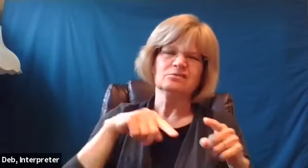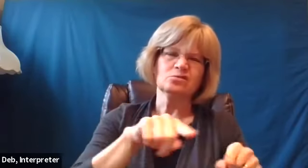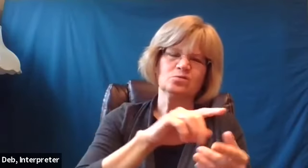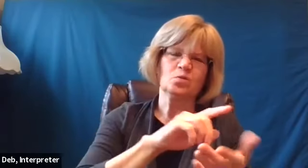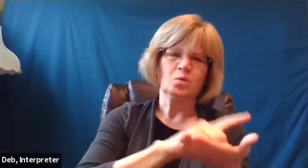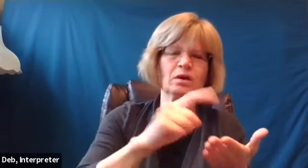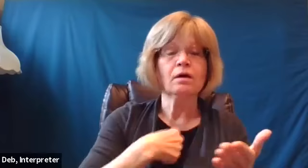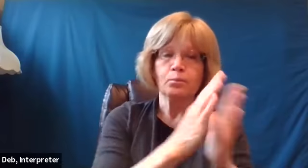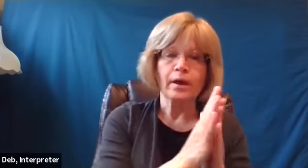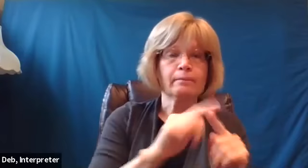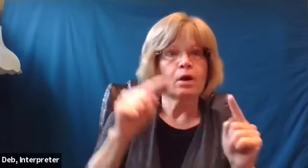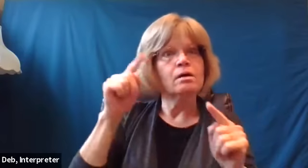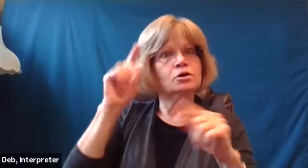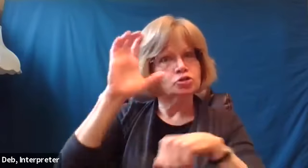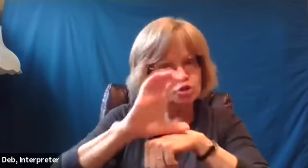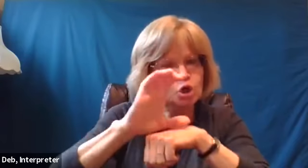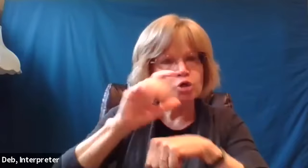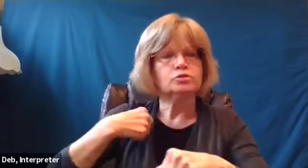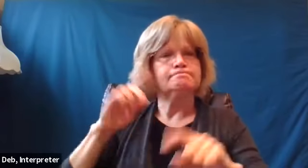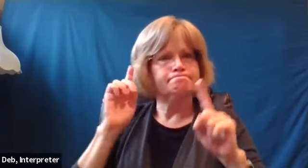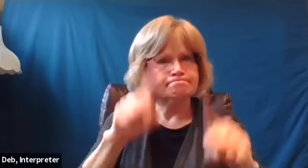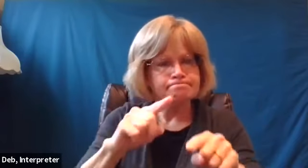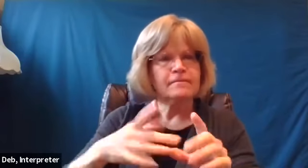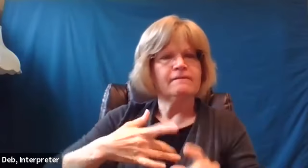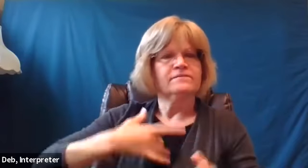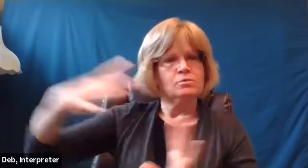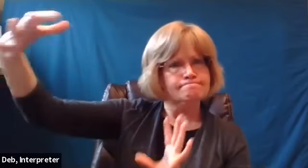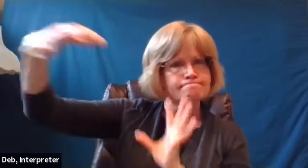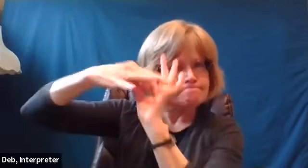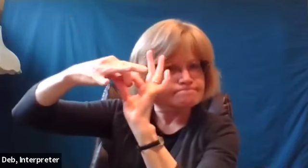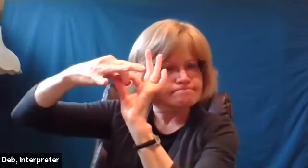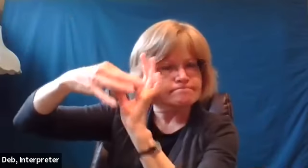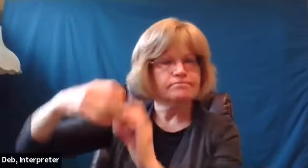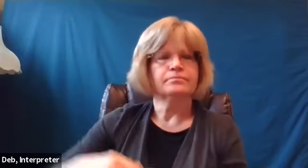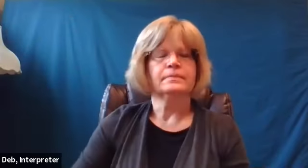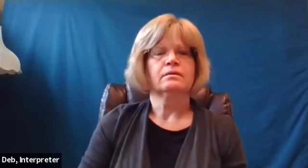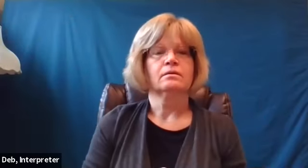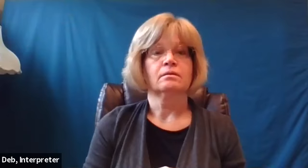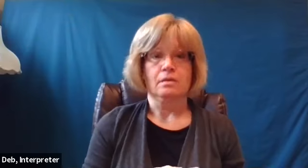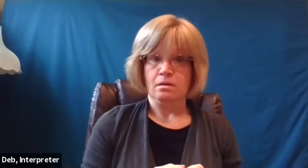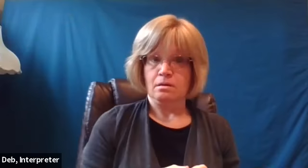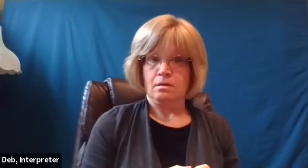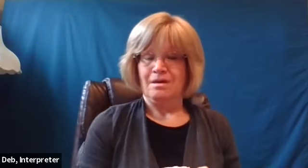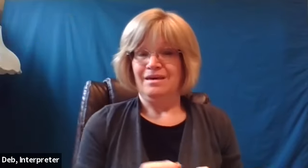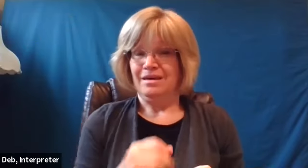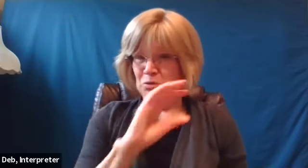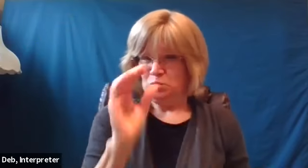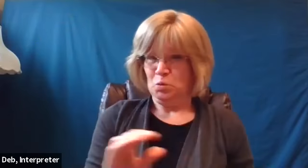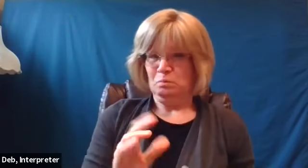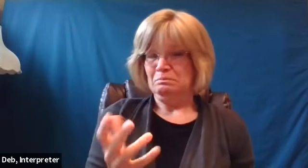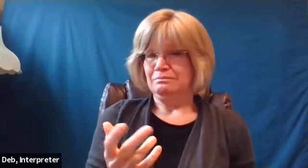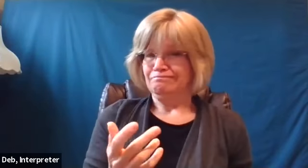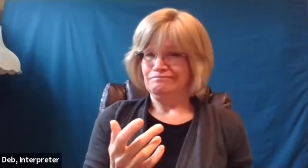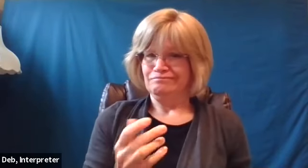inside church every Sunday. When streaming services were available, I found reasons not to watch.